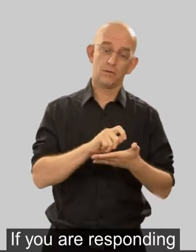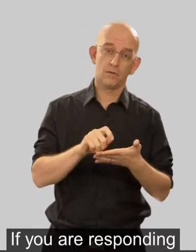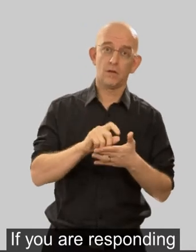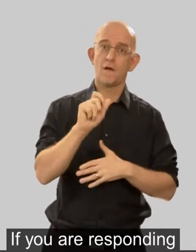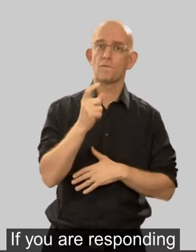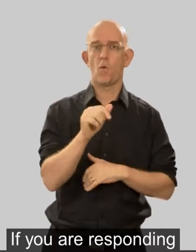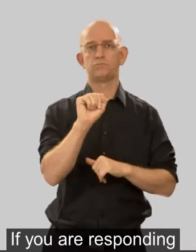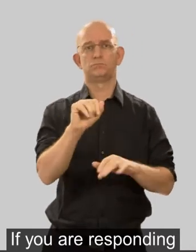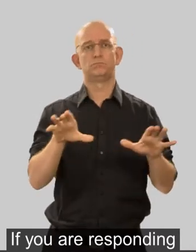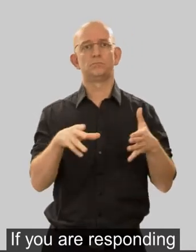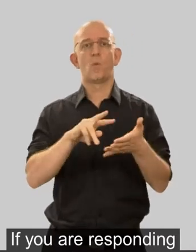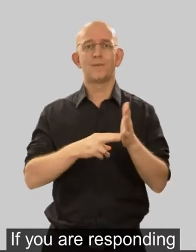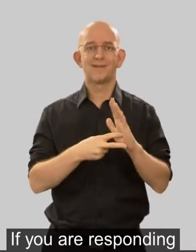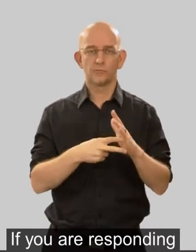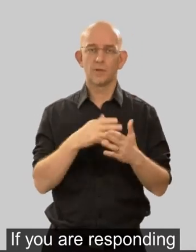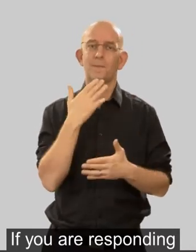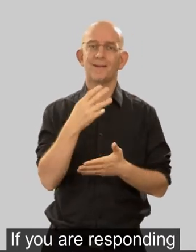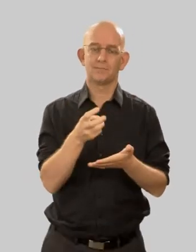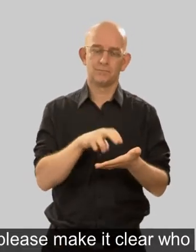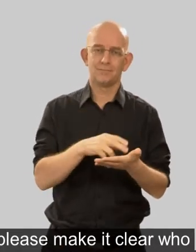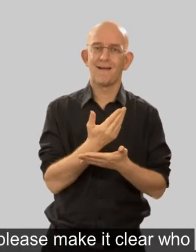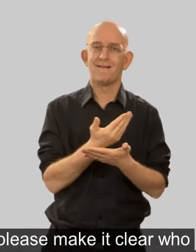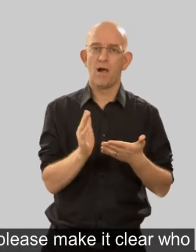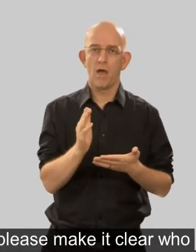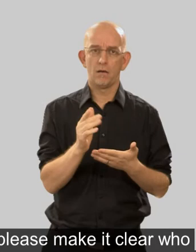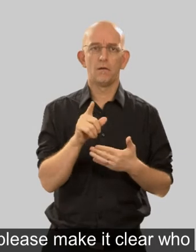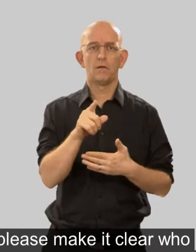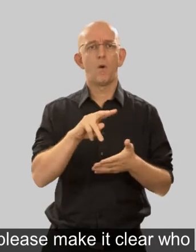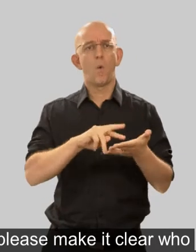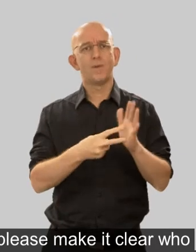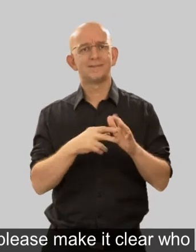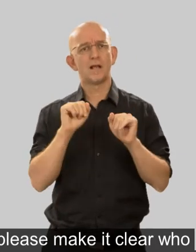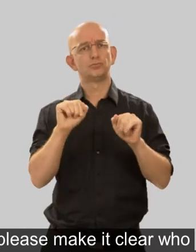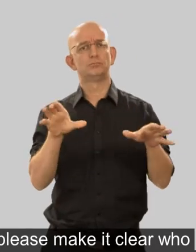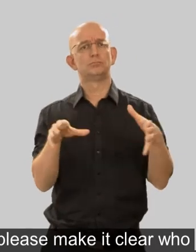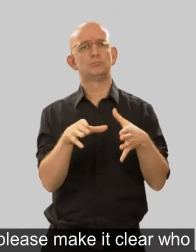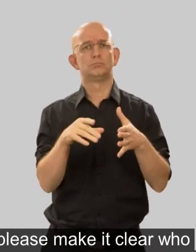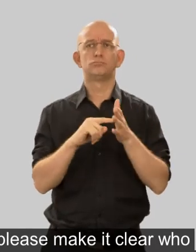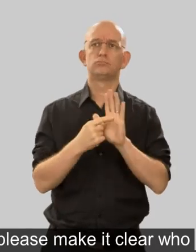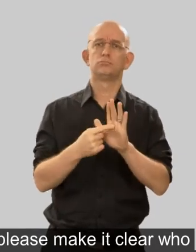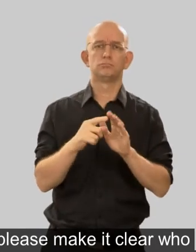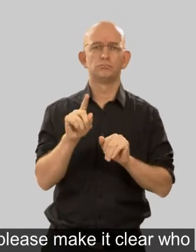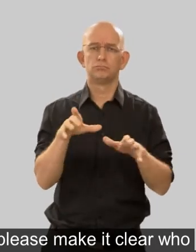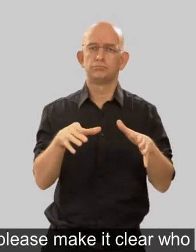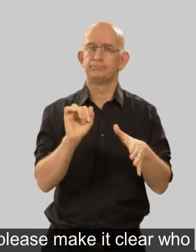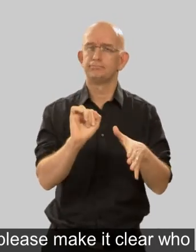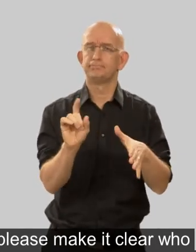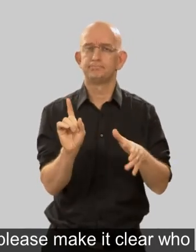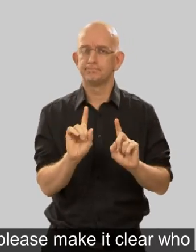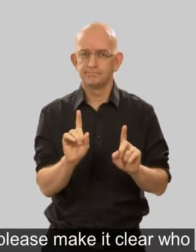If you are responding on behalf of an organisation, please make it clear who the organisation represents and,